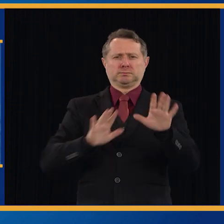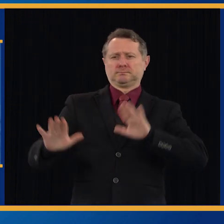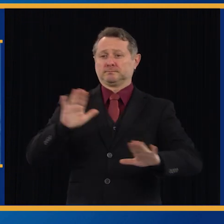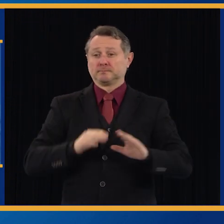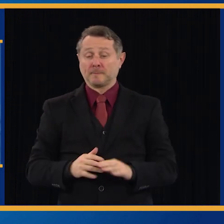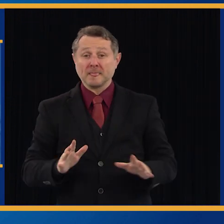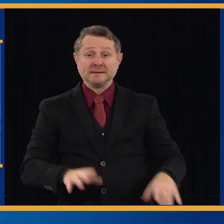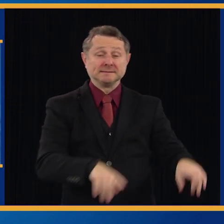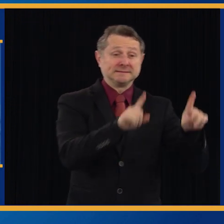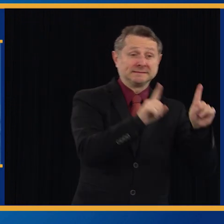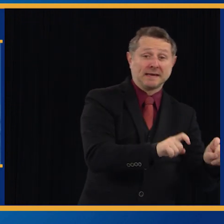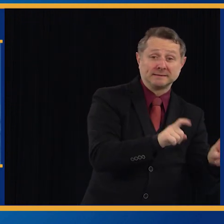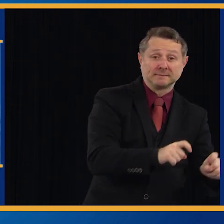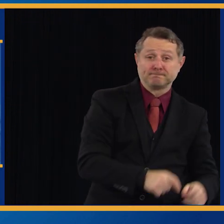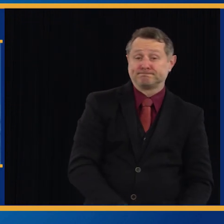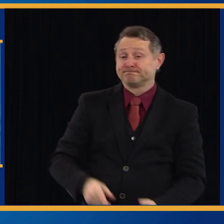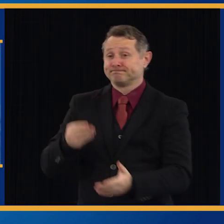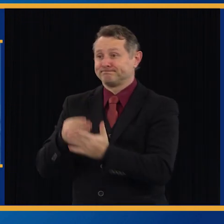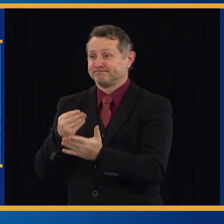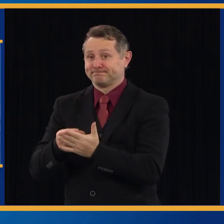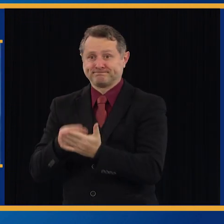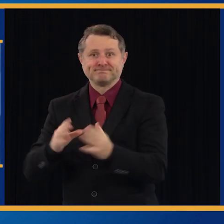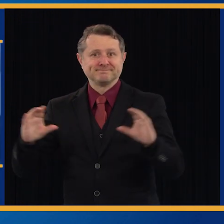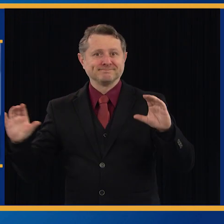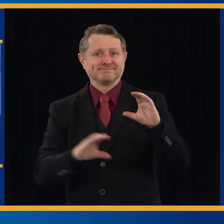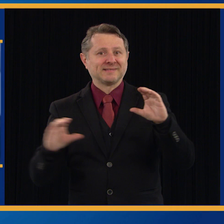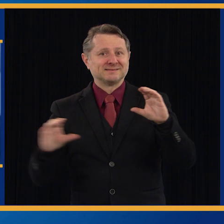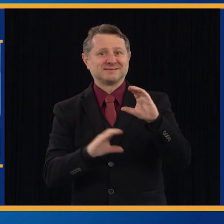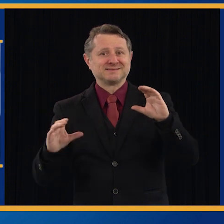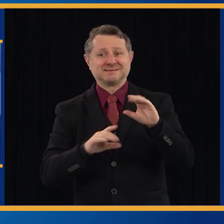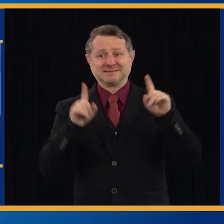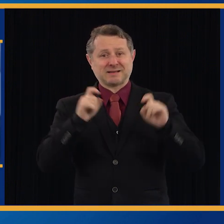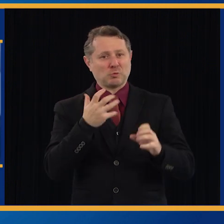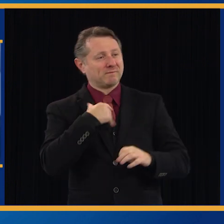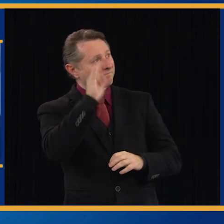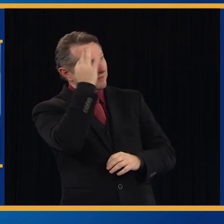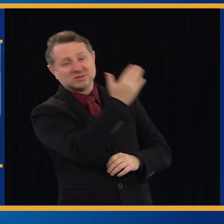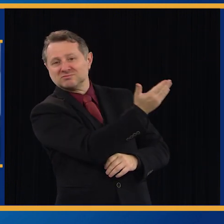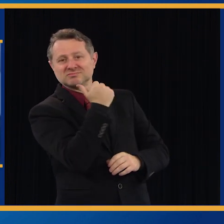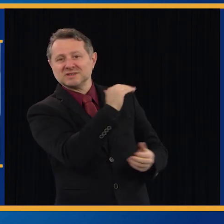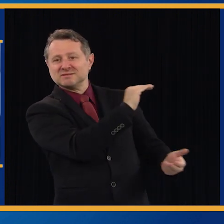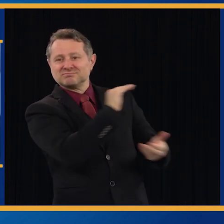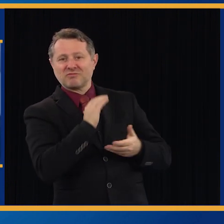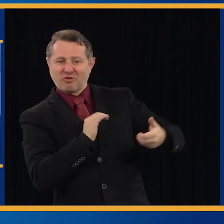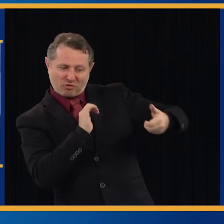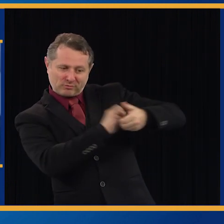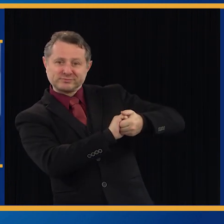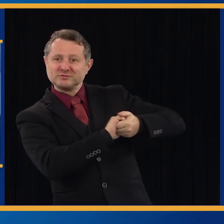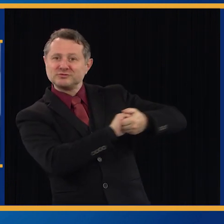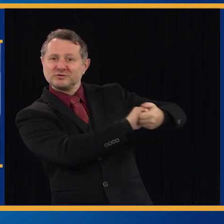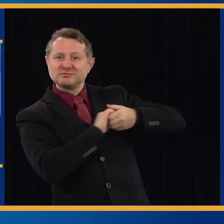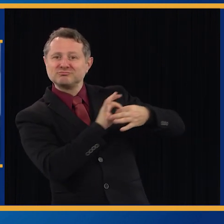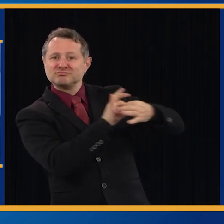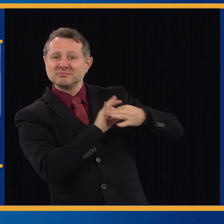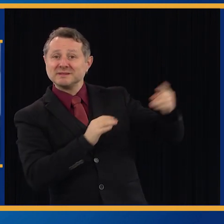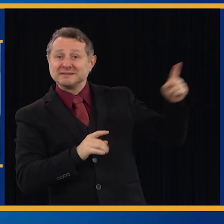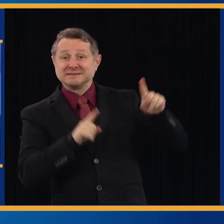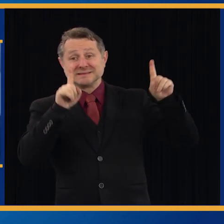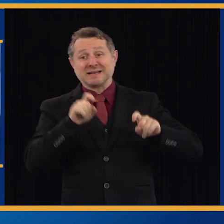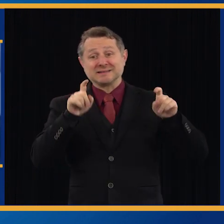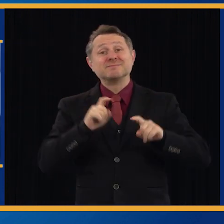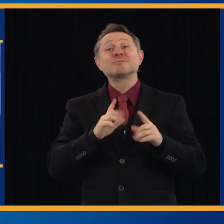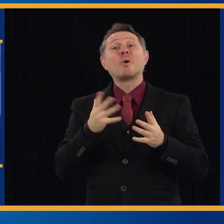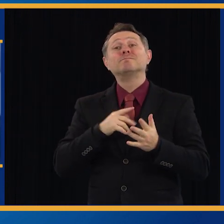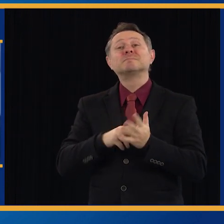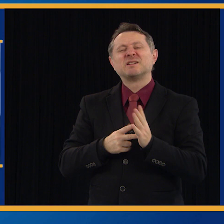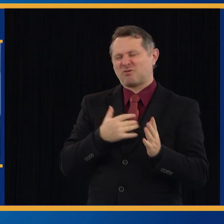are the two areas that we're looking to work with our federal partners. Testing is going to require everyone to